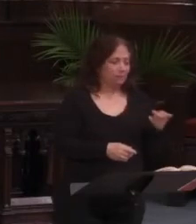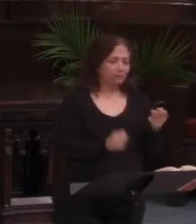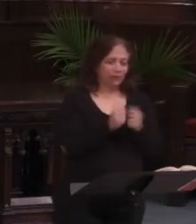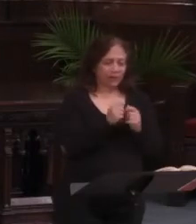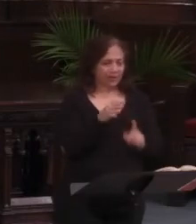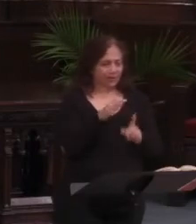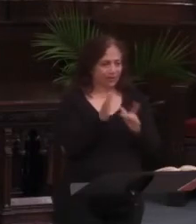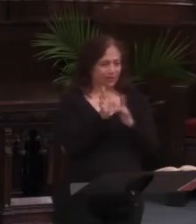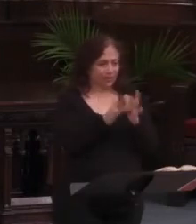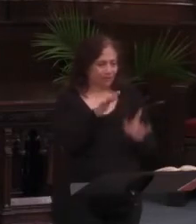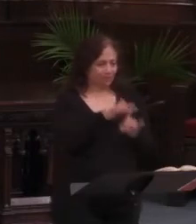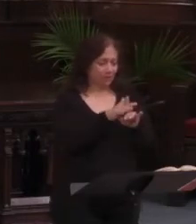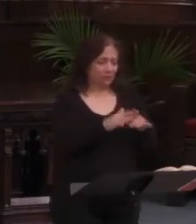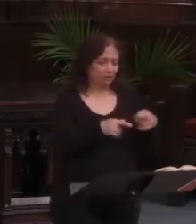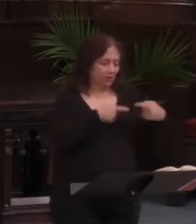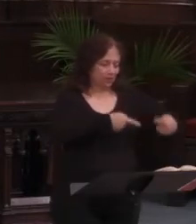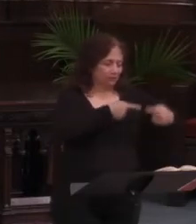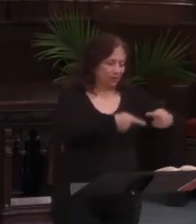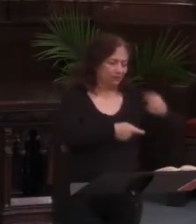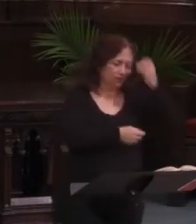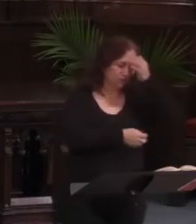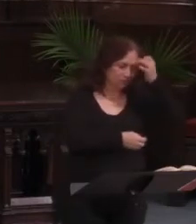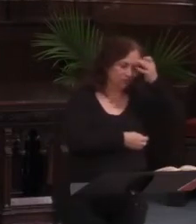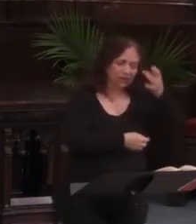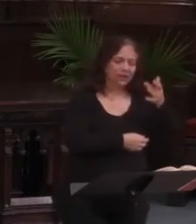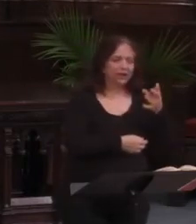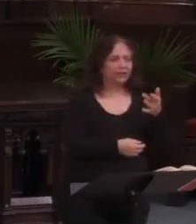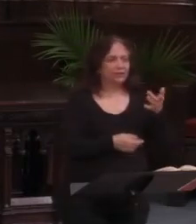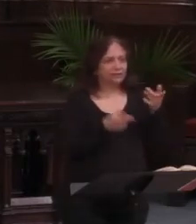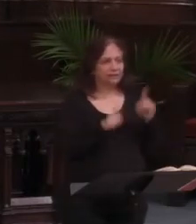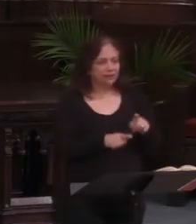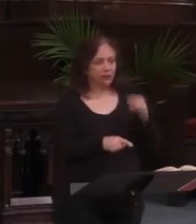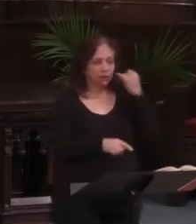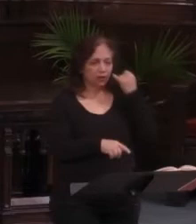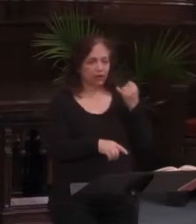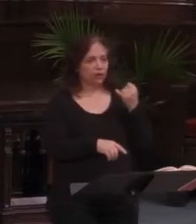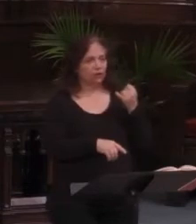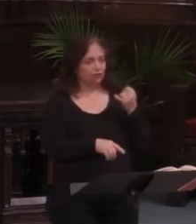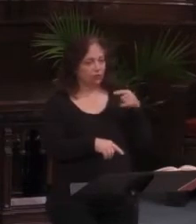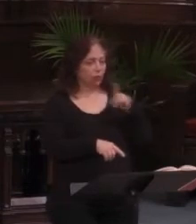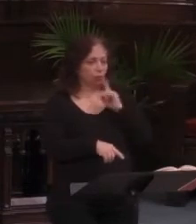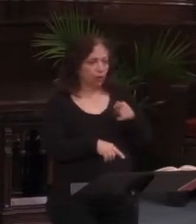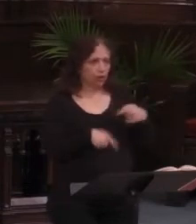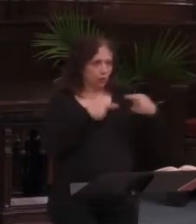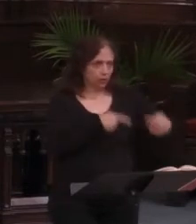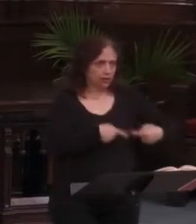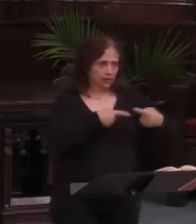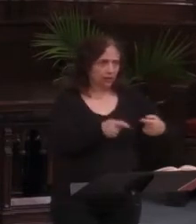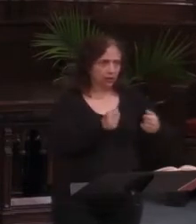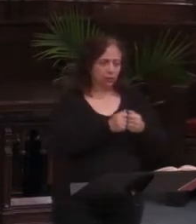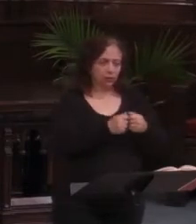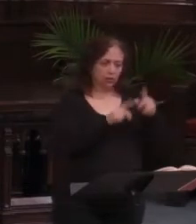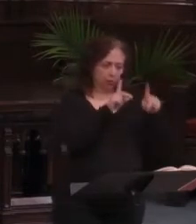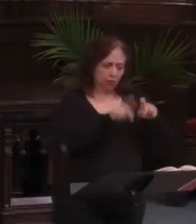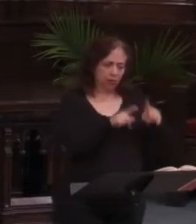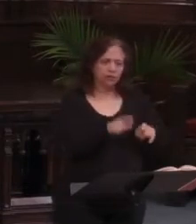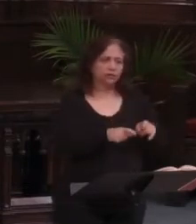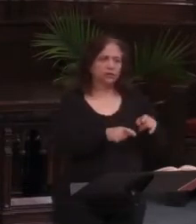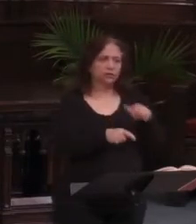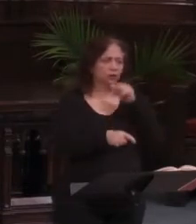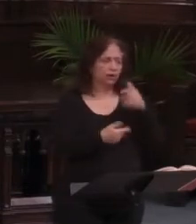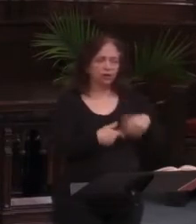in our wrestling that God knows that we are taking our faith seriously and that we haven't given up on